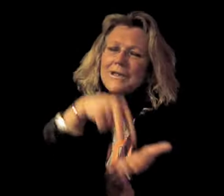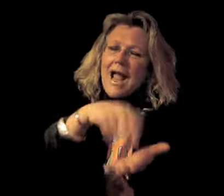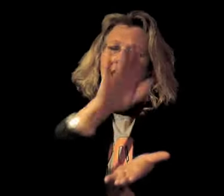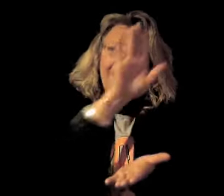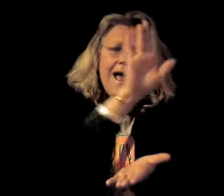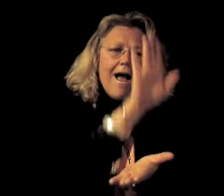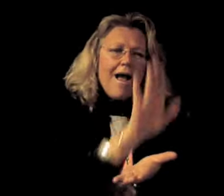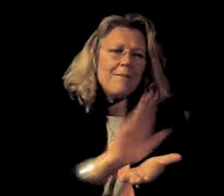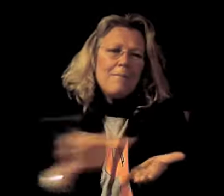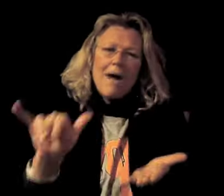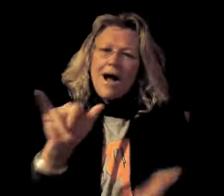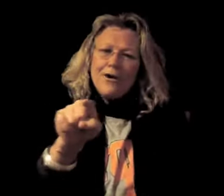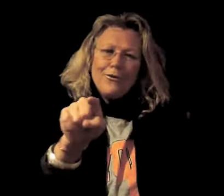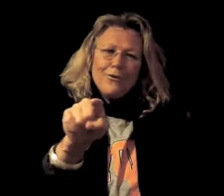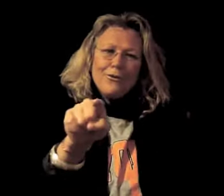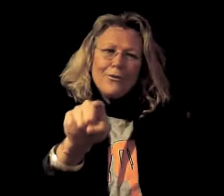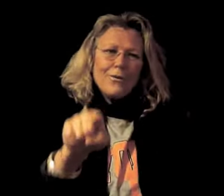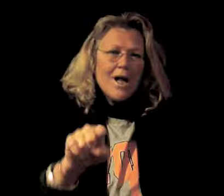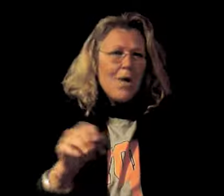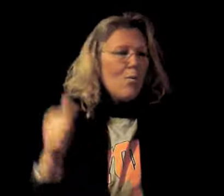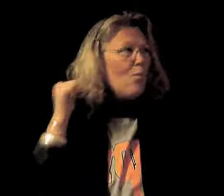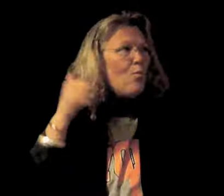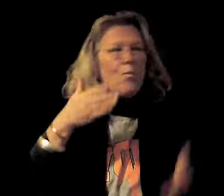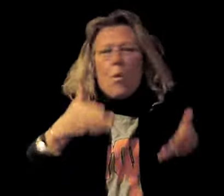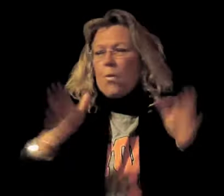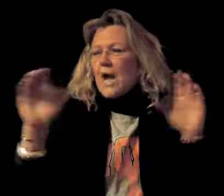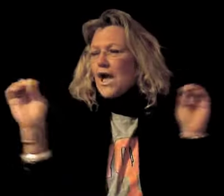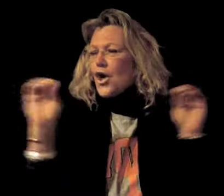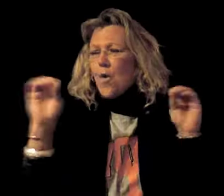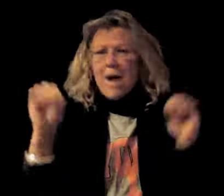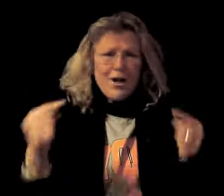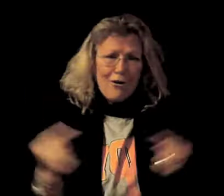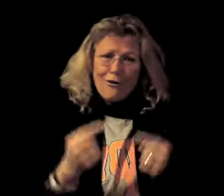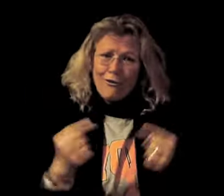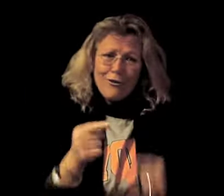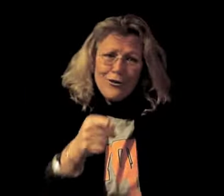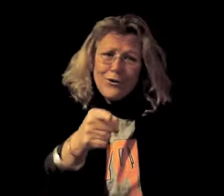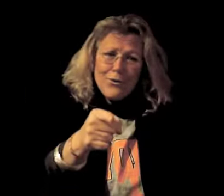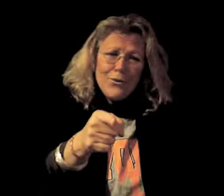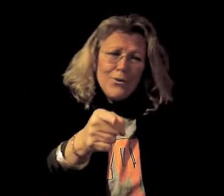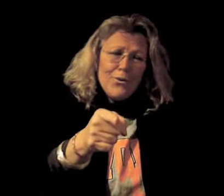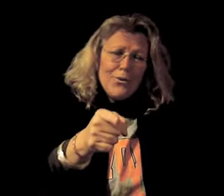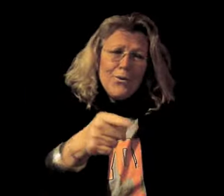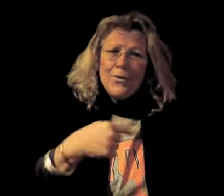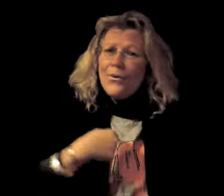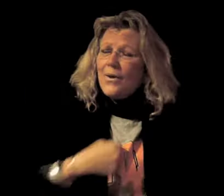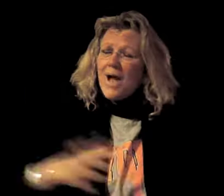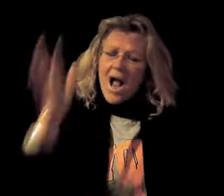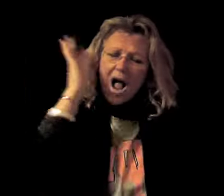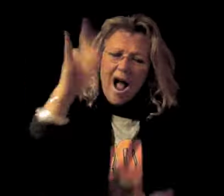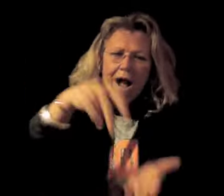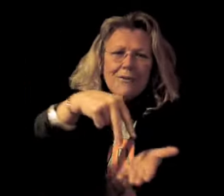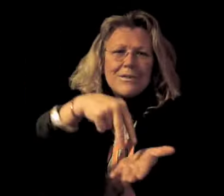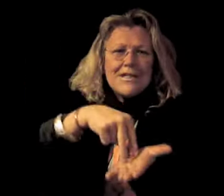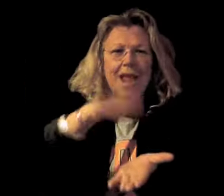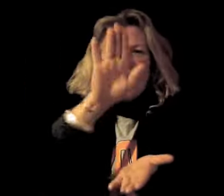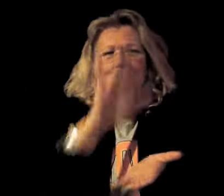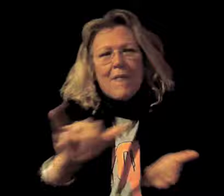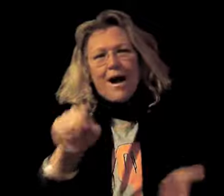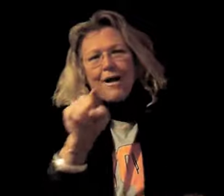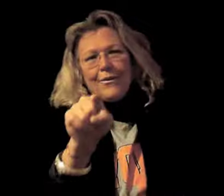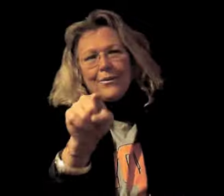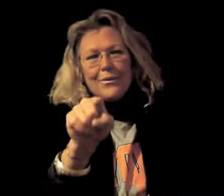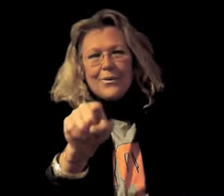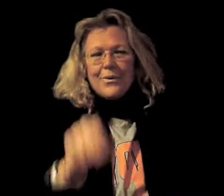I'll stand by you. I won't let nobody hurt you. I'll